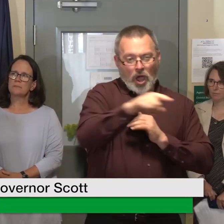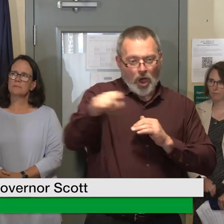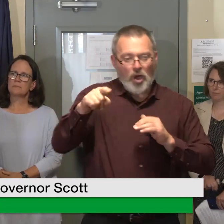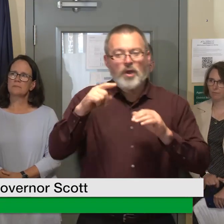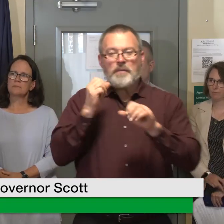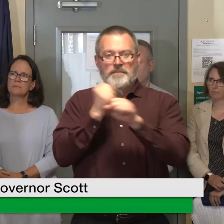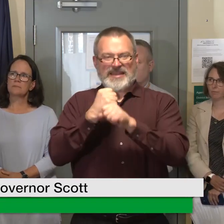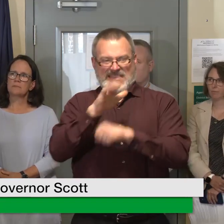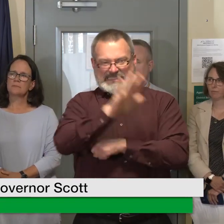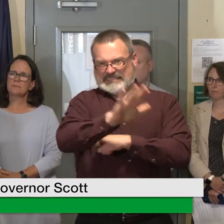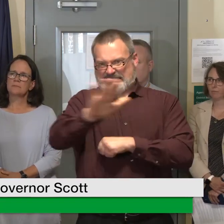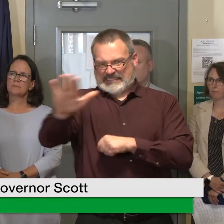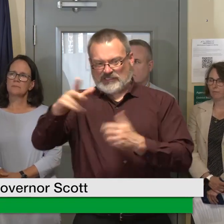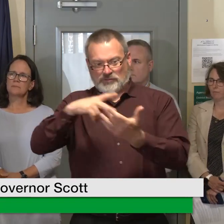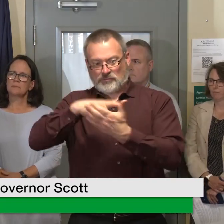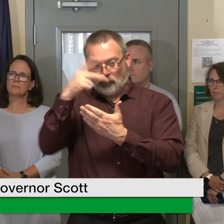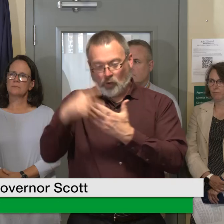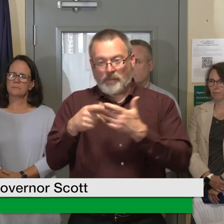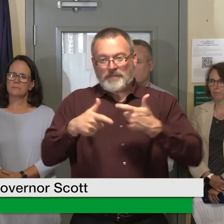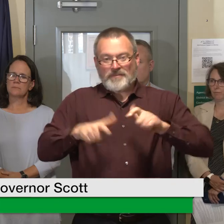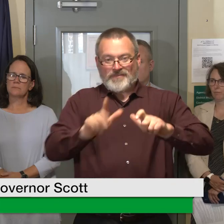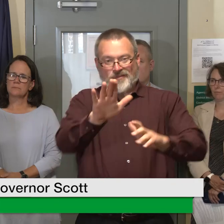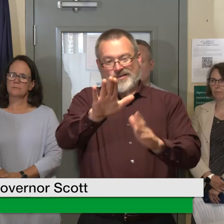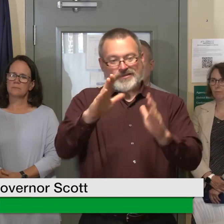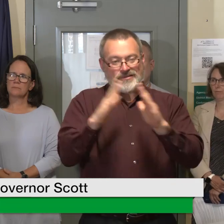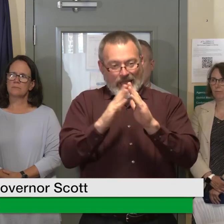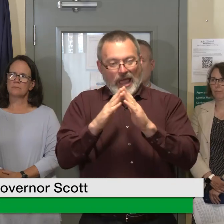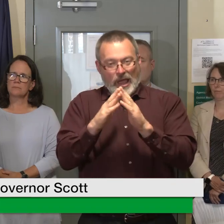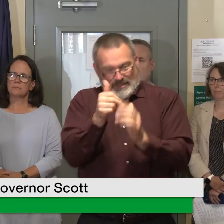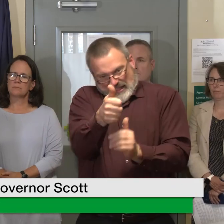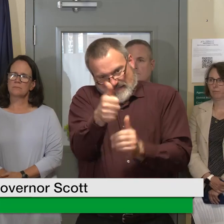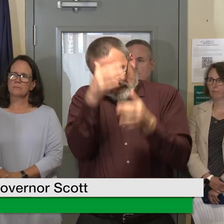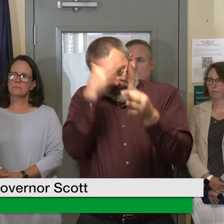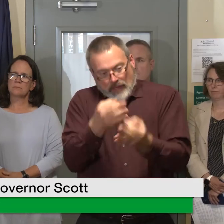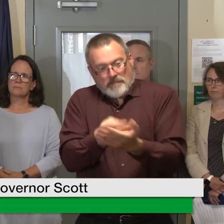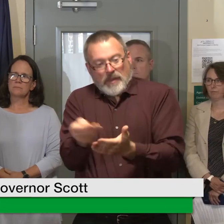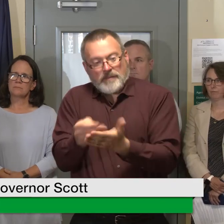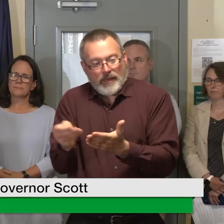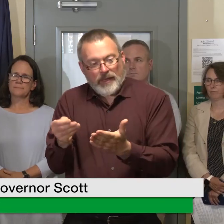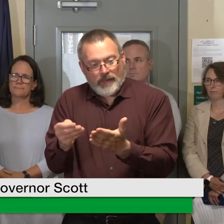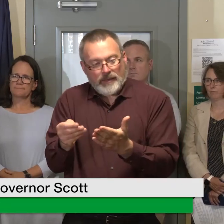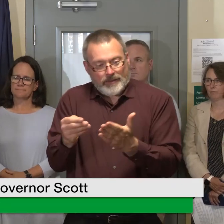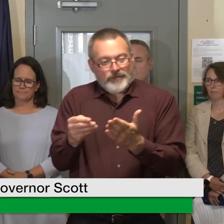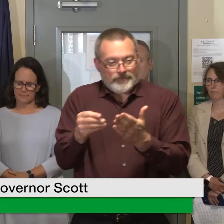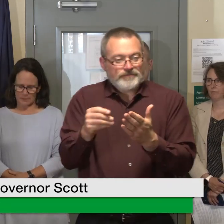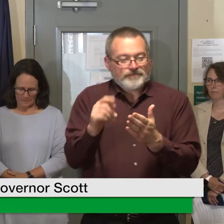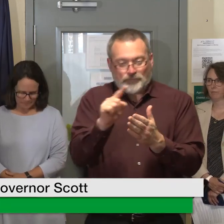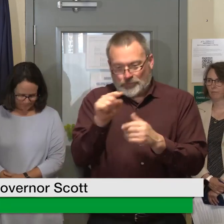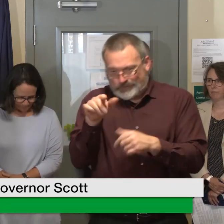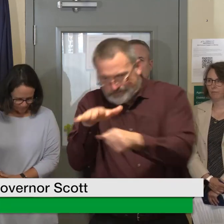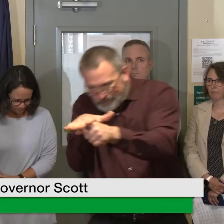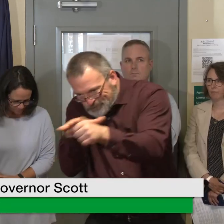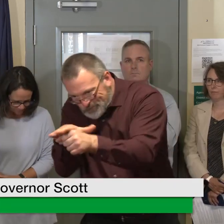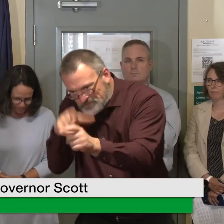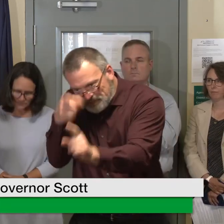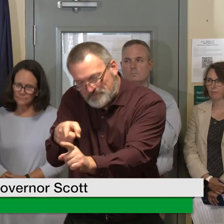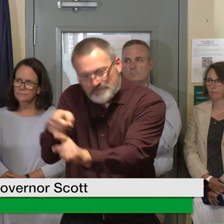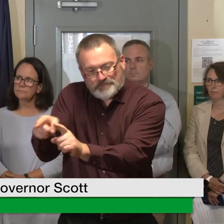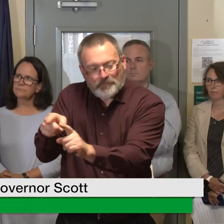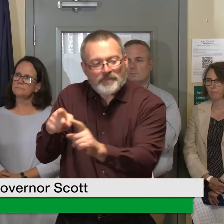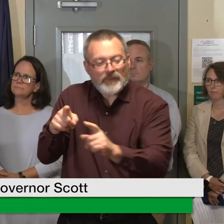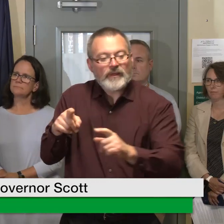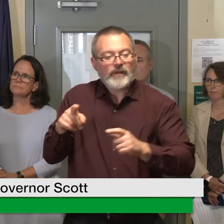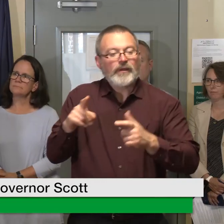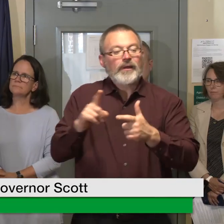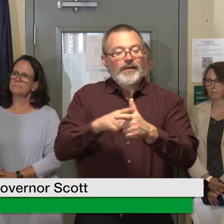allow municipalities to buy out certain properties, then enable them to